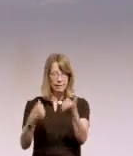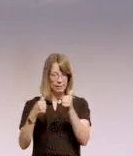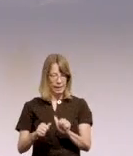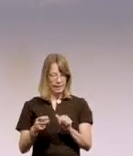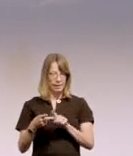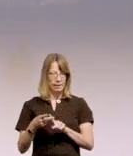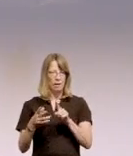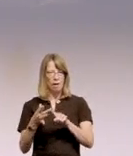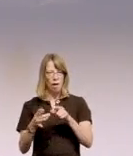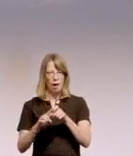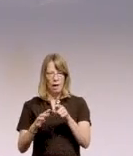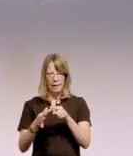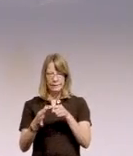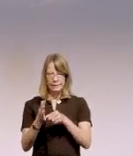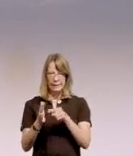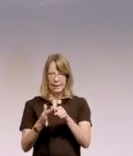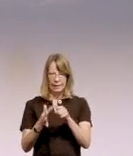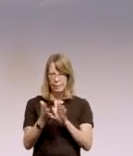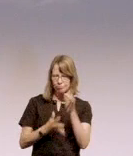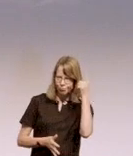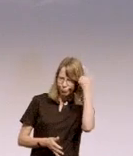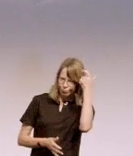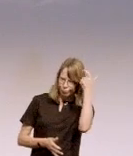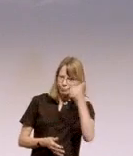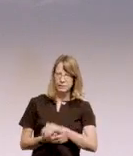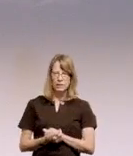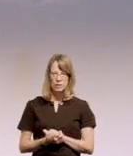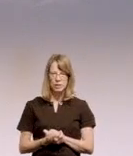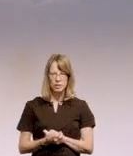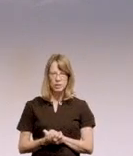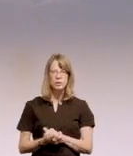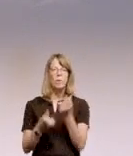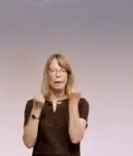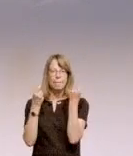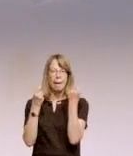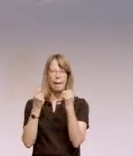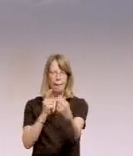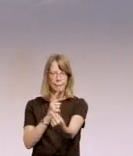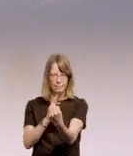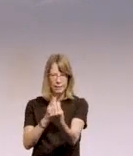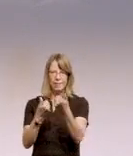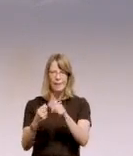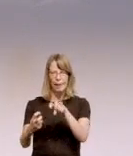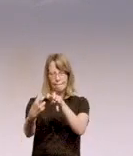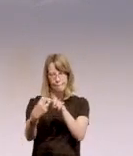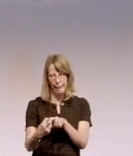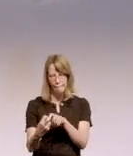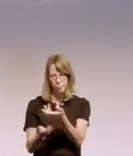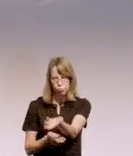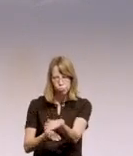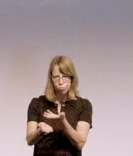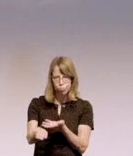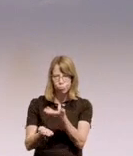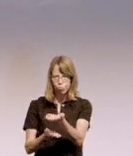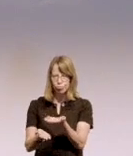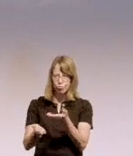we've empathized with the user, we sit down and we think about ways in which we can solve that problem. This is fun because you can dream big. It's where you hear all about the